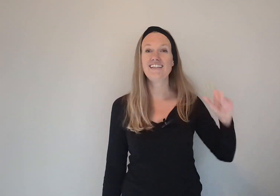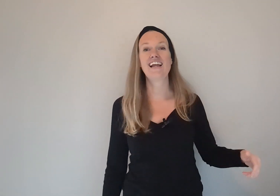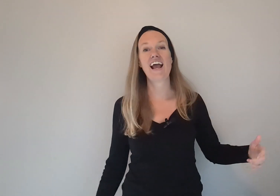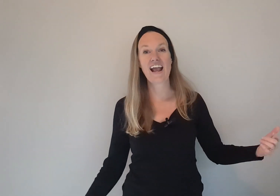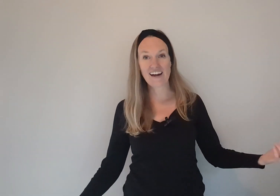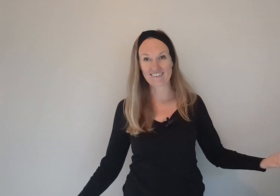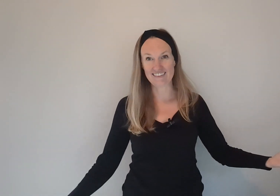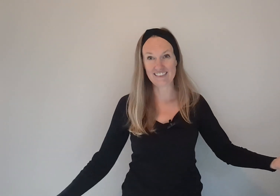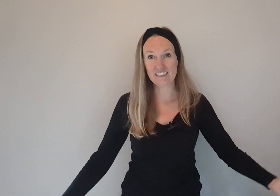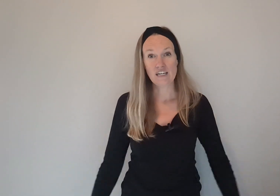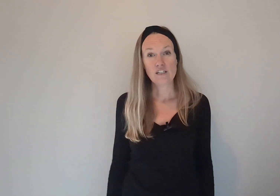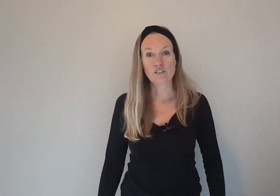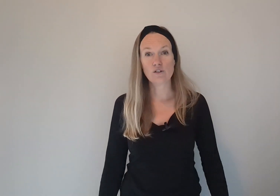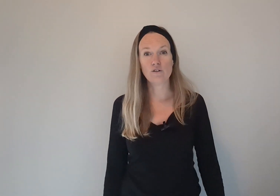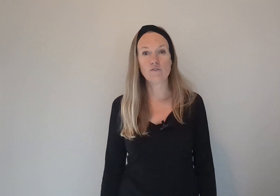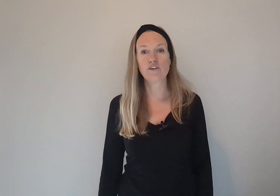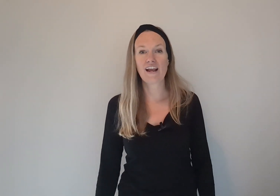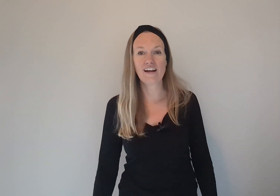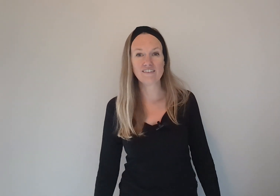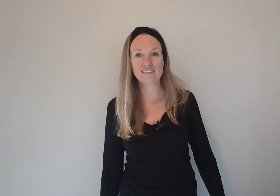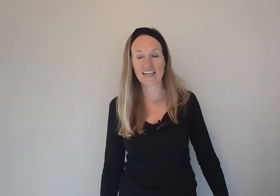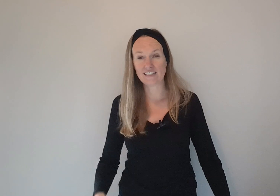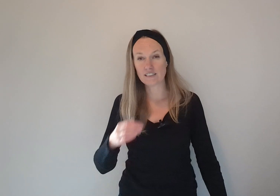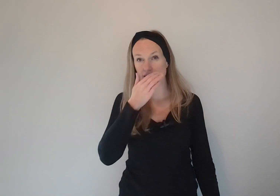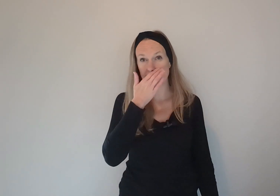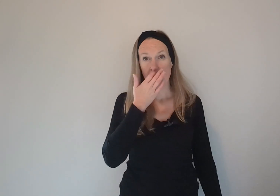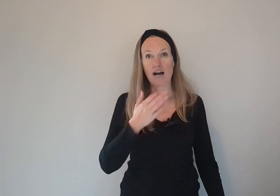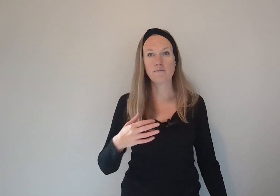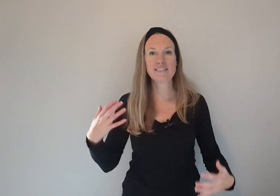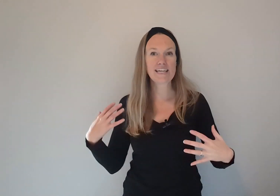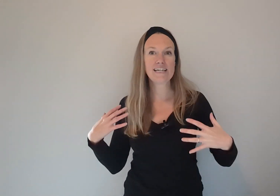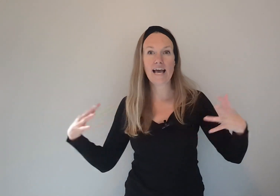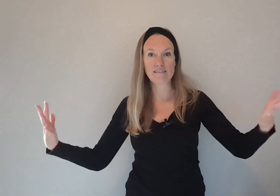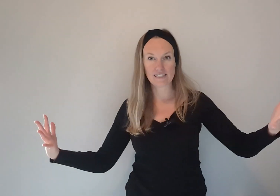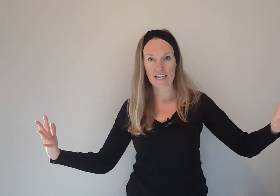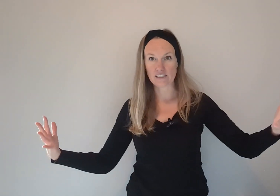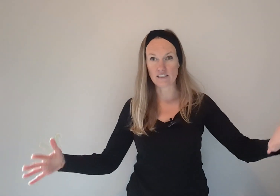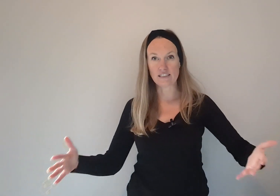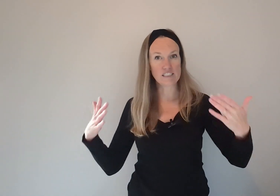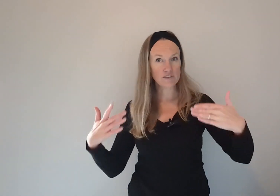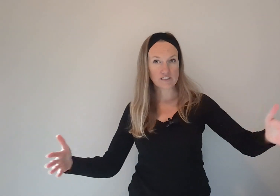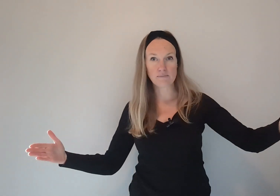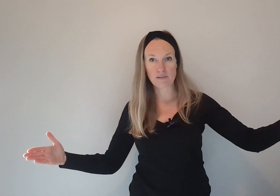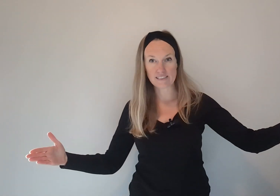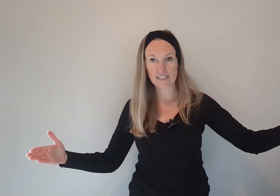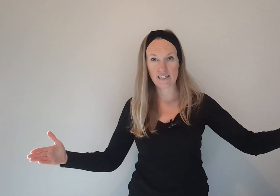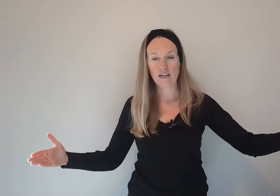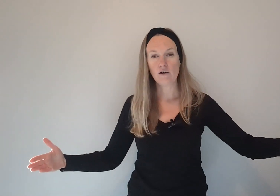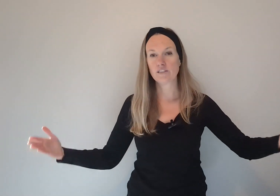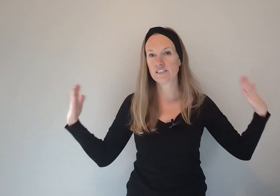then herald. So, for herald angels, it's like an announcing angel. And just for simplicity, we're just